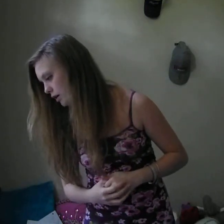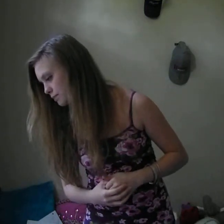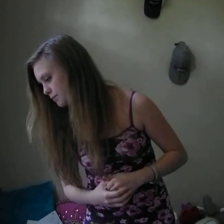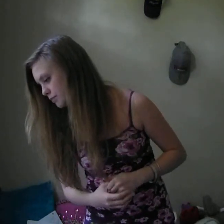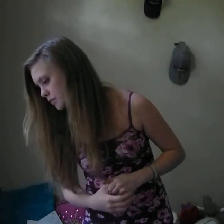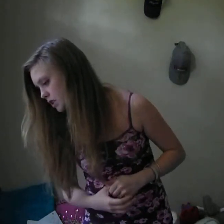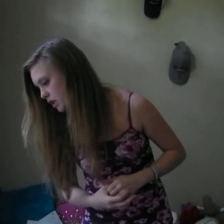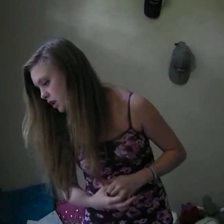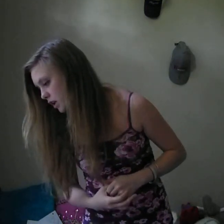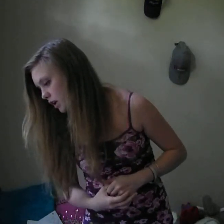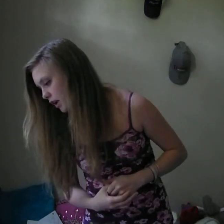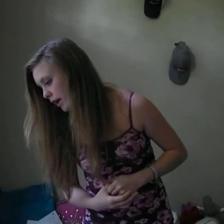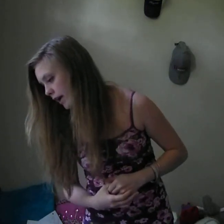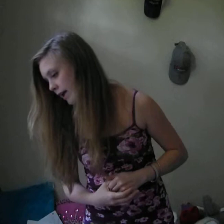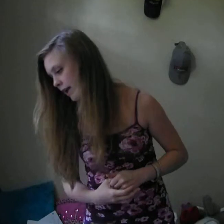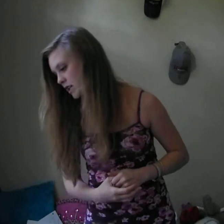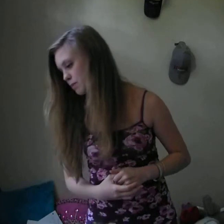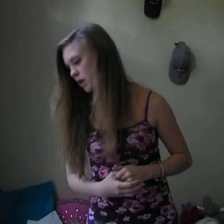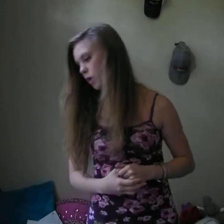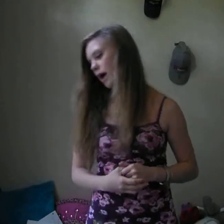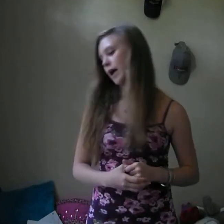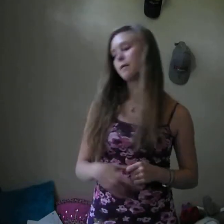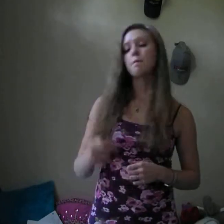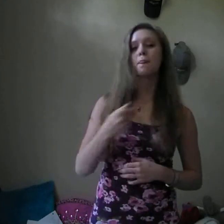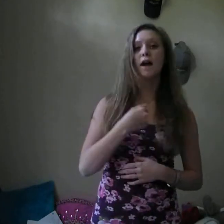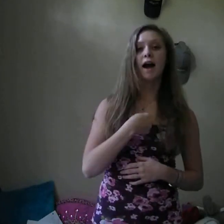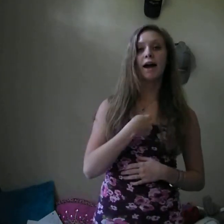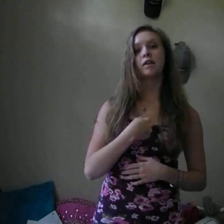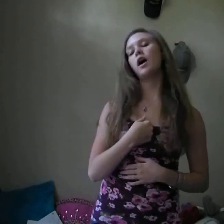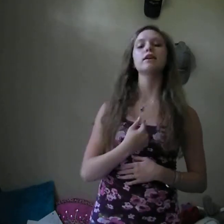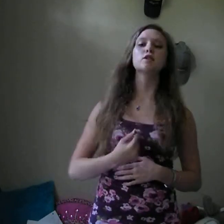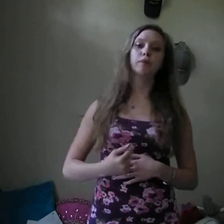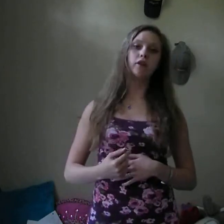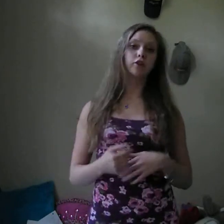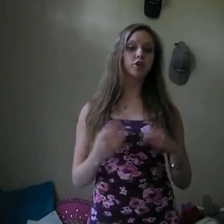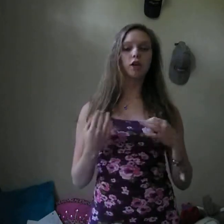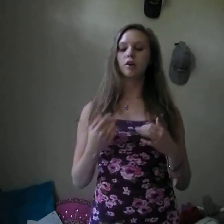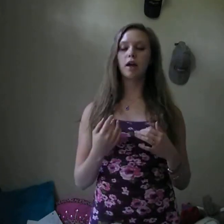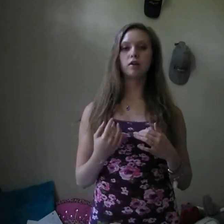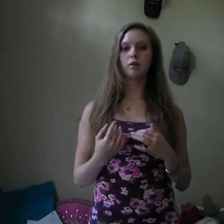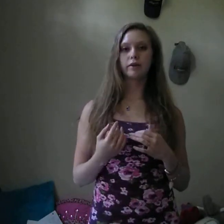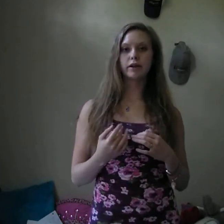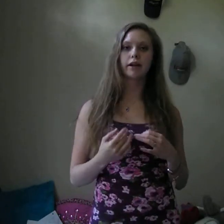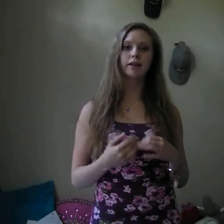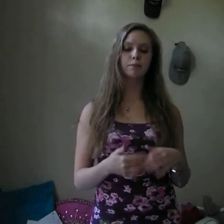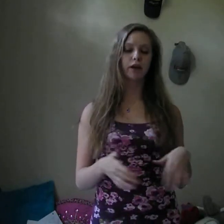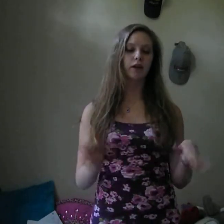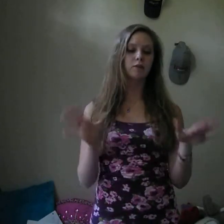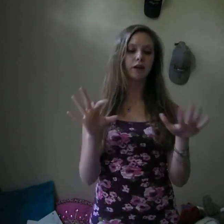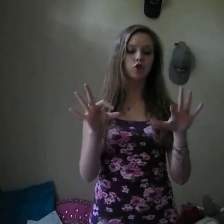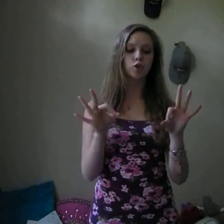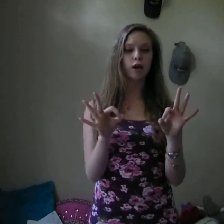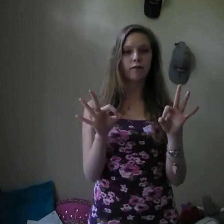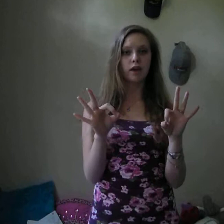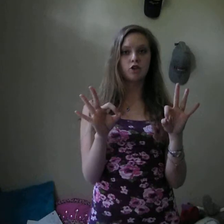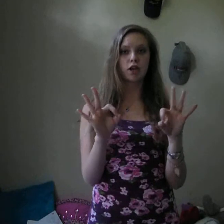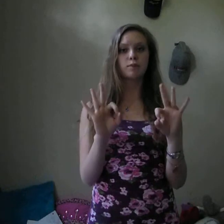And I can't explain why. I not explain, you're going to shake your head no while signing explain. Explain is 2 F hand shapes,